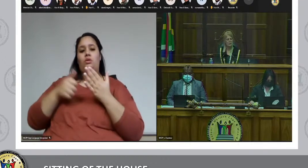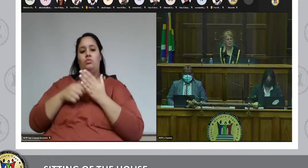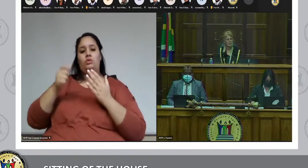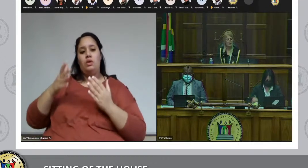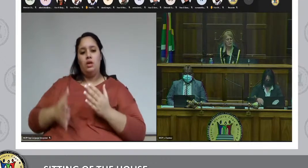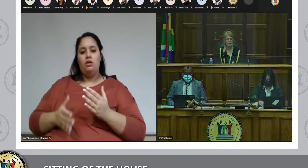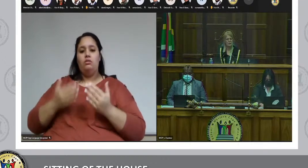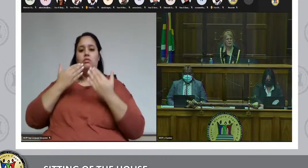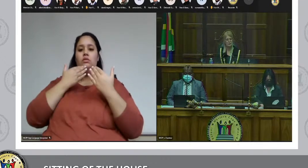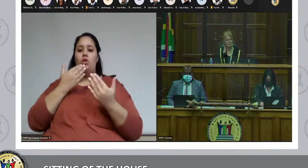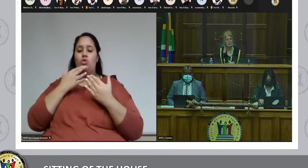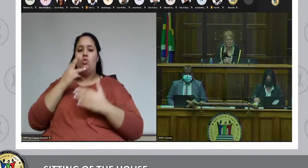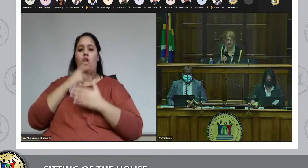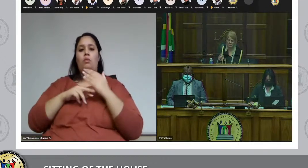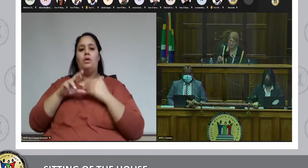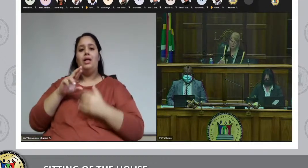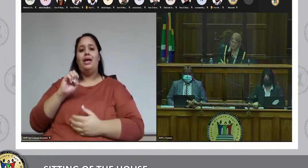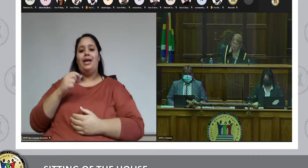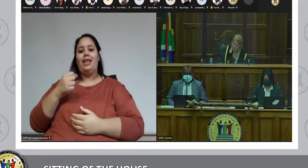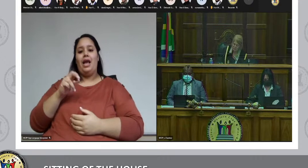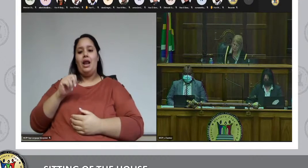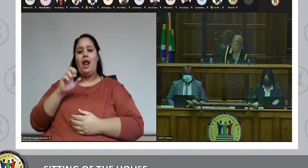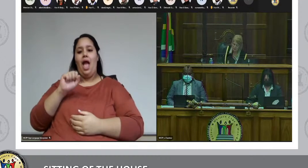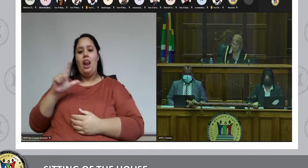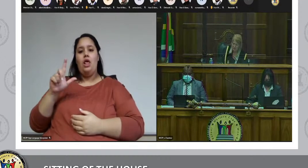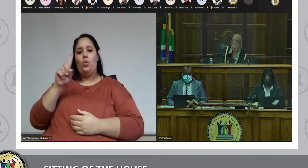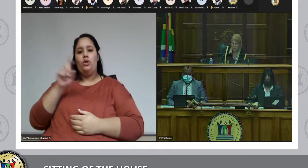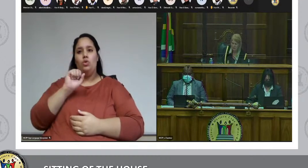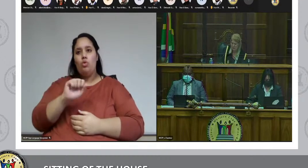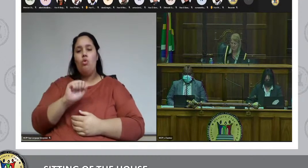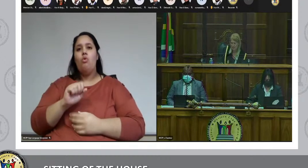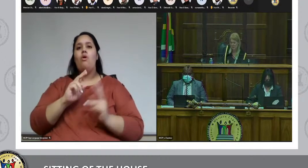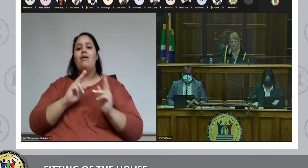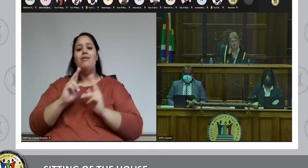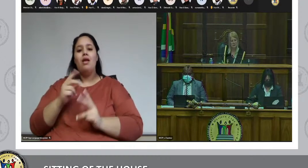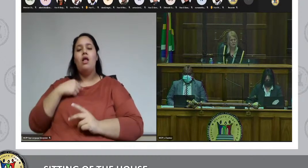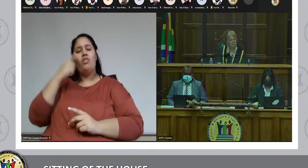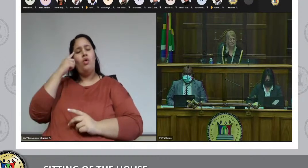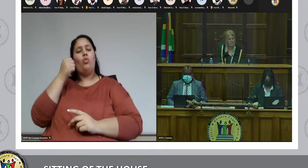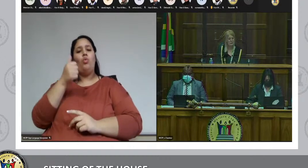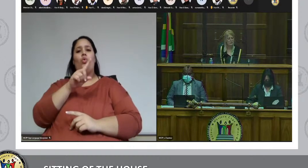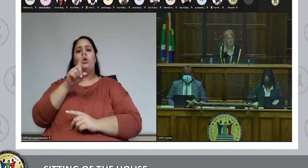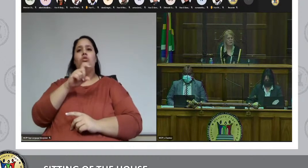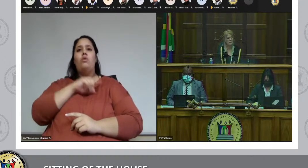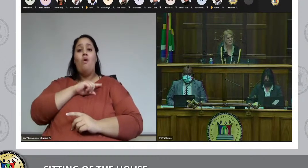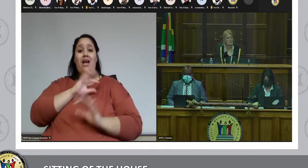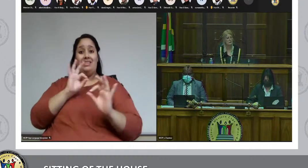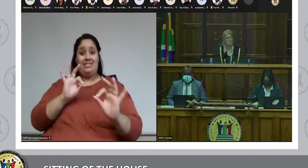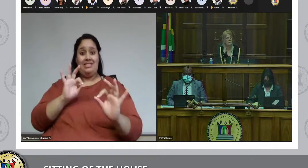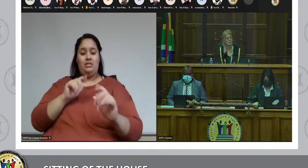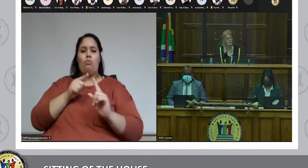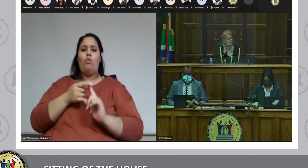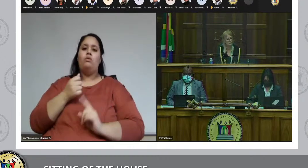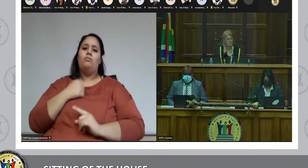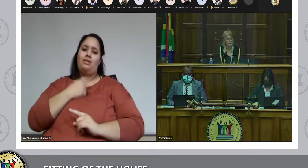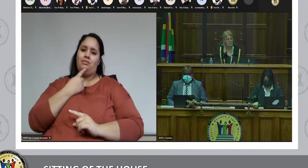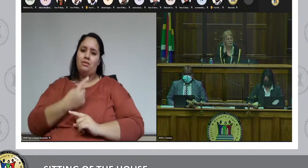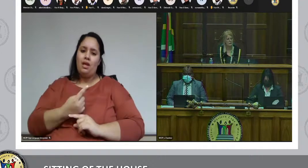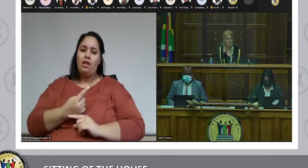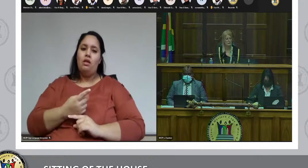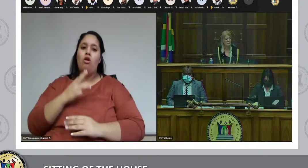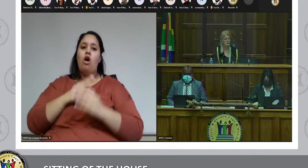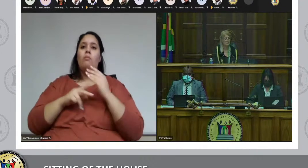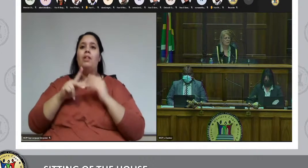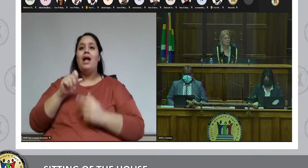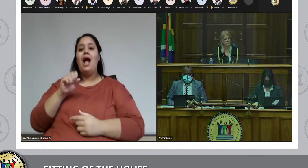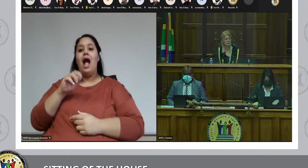Honourable Regan Allen for that question. Again, I think a very, very good question, because this is exactly the point. The Honourable Kama